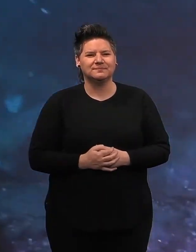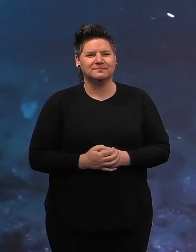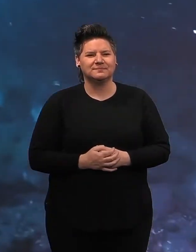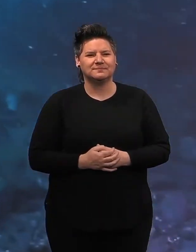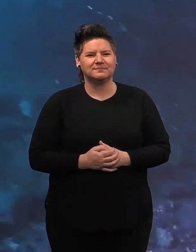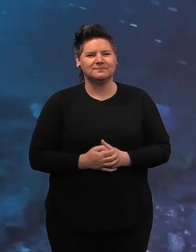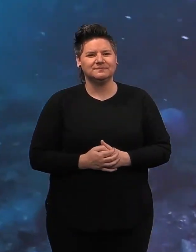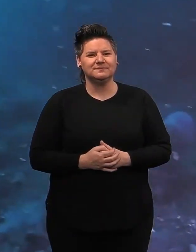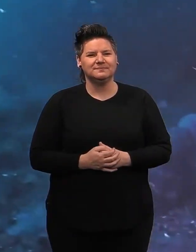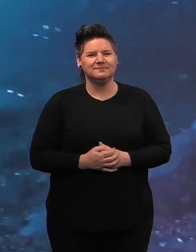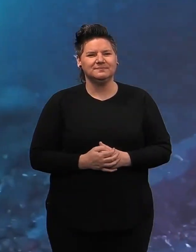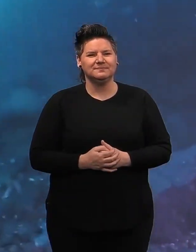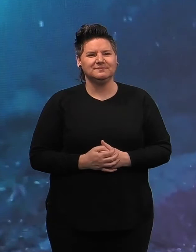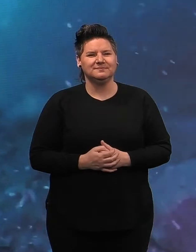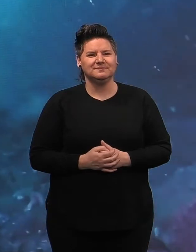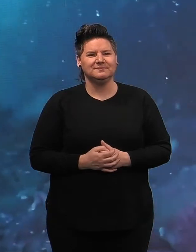sponges,